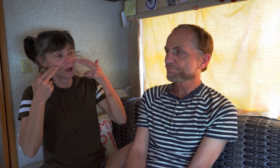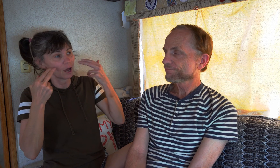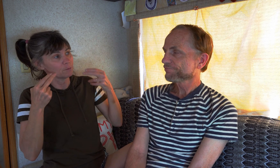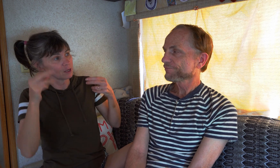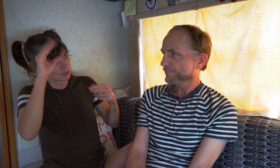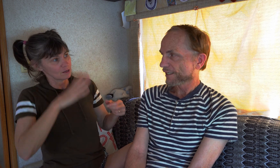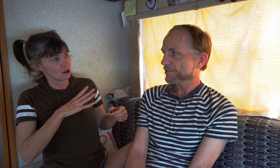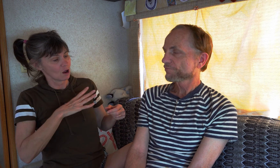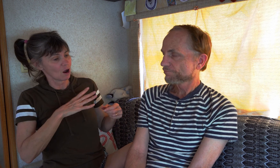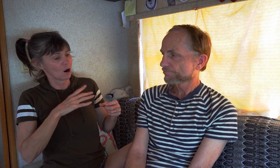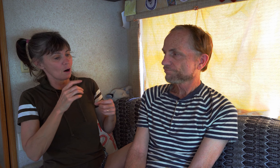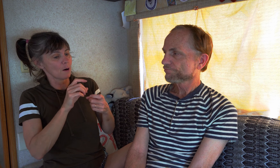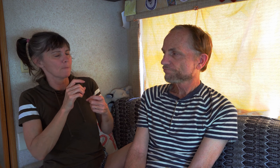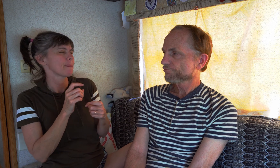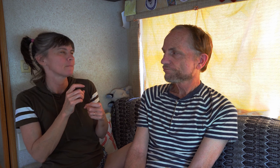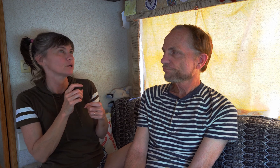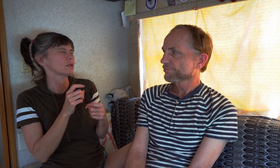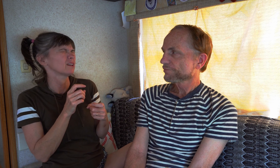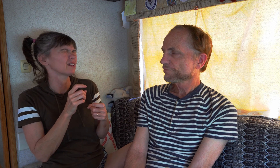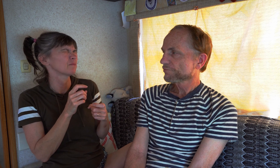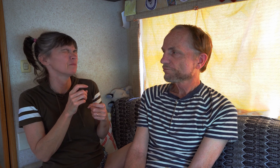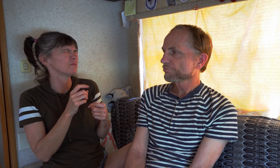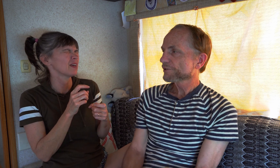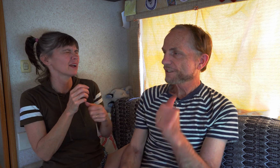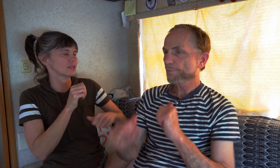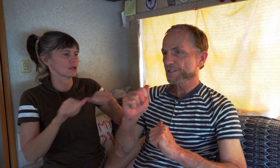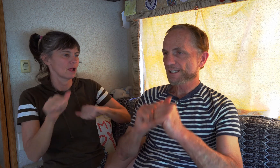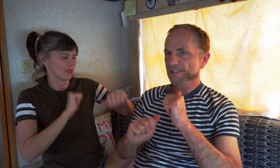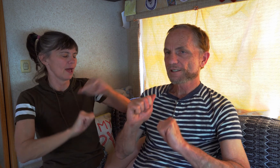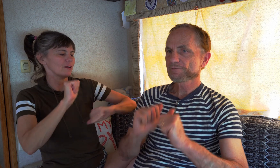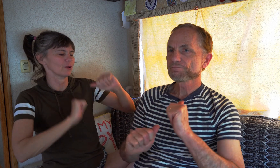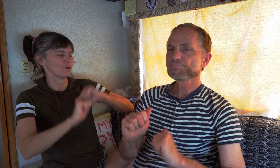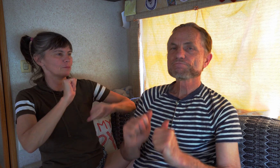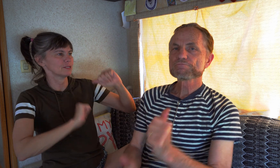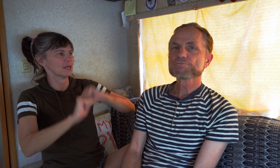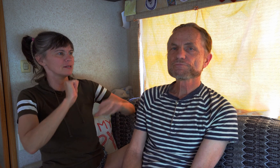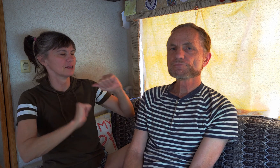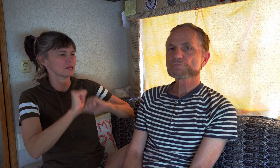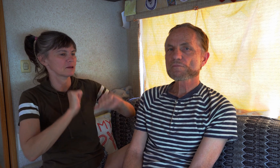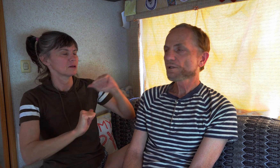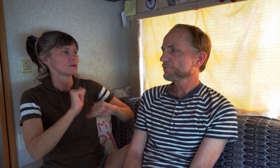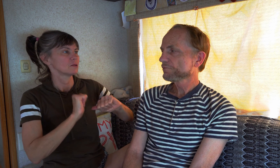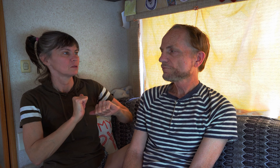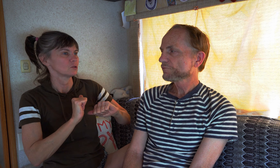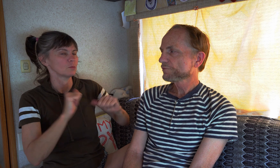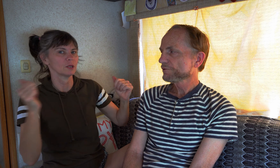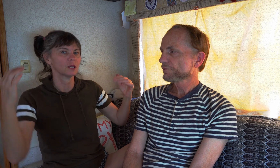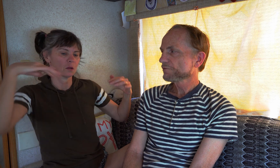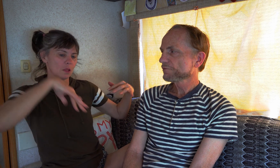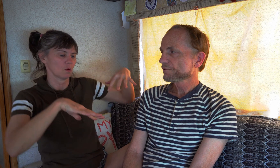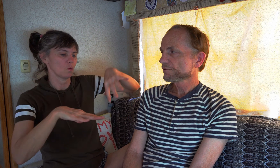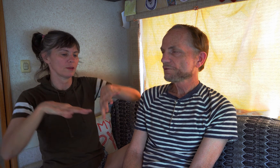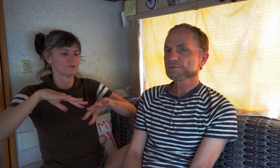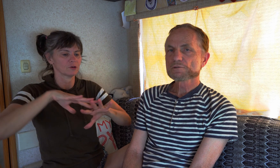the con men Yes. are pretending. They're Acting. pretending. Yeah, there we go. Pretending to